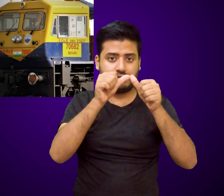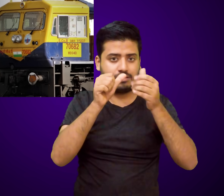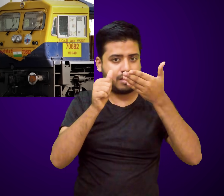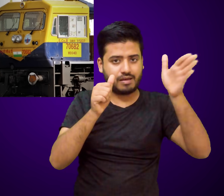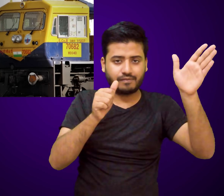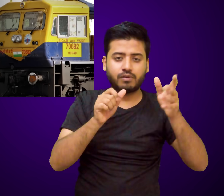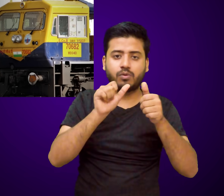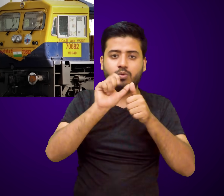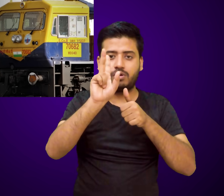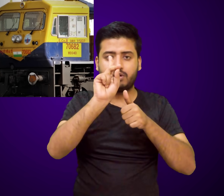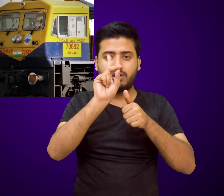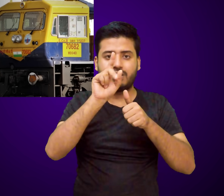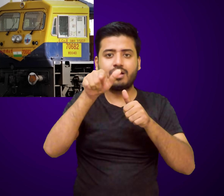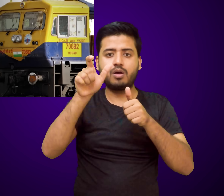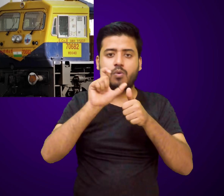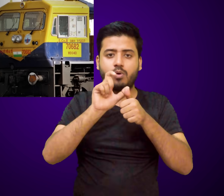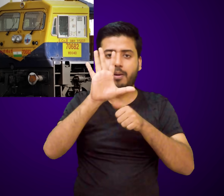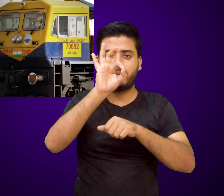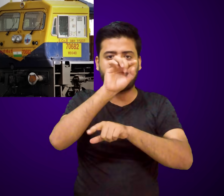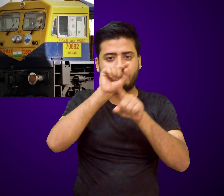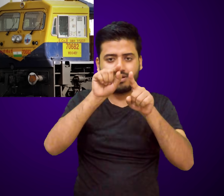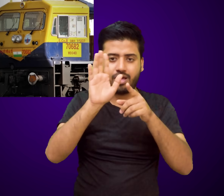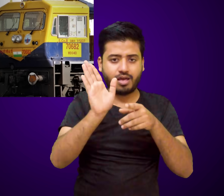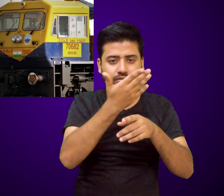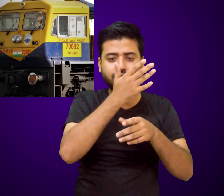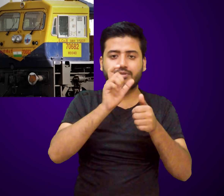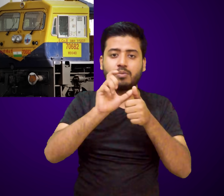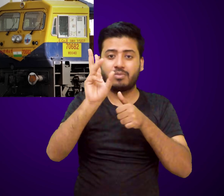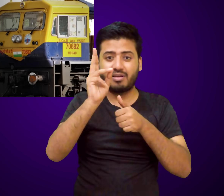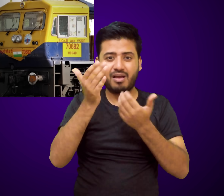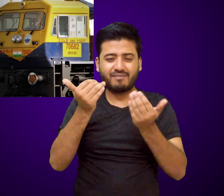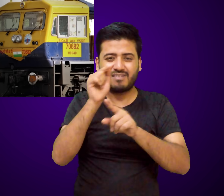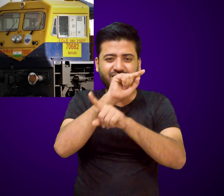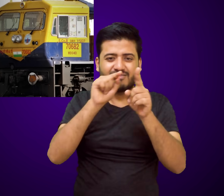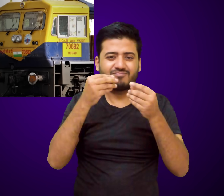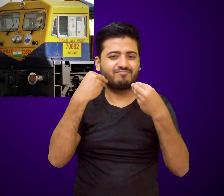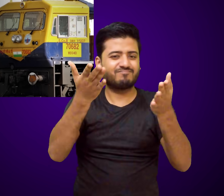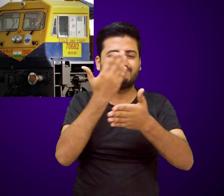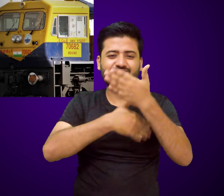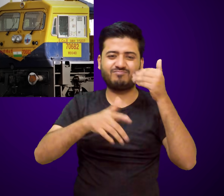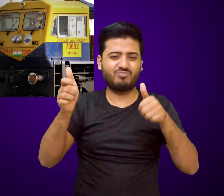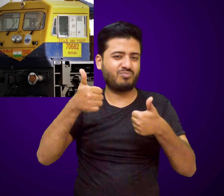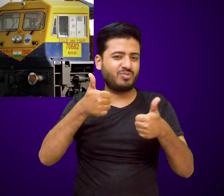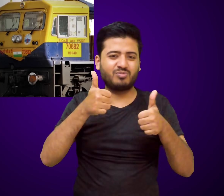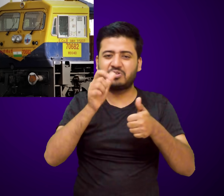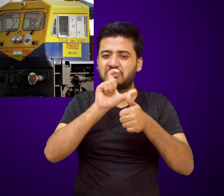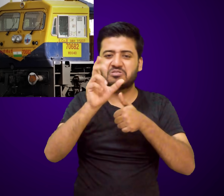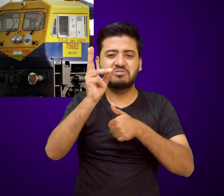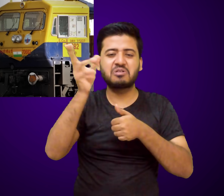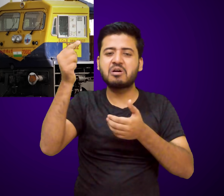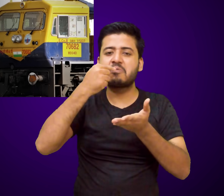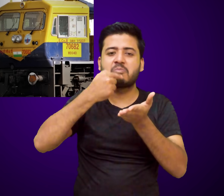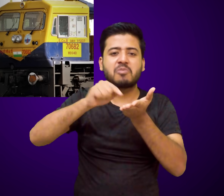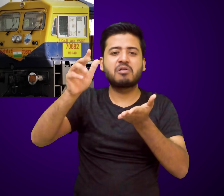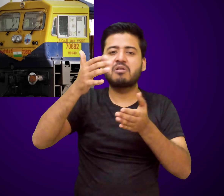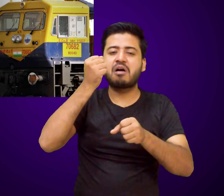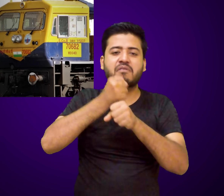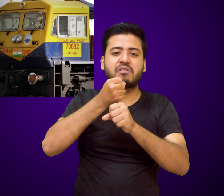required form and documents for registration. Book tickets. Book online via the IRCTC website by selecting the